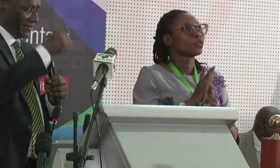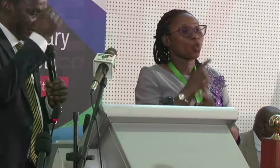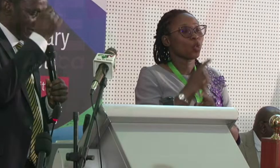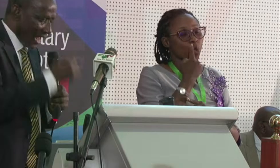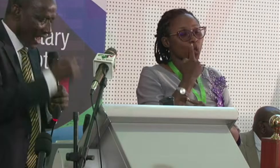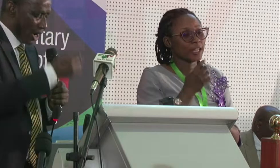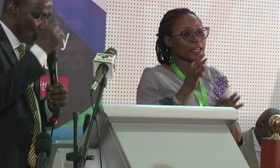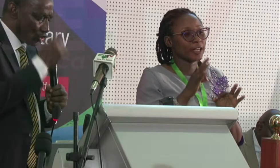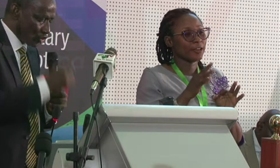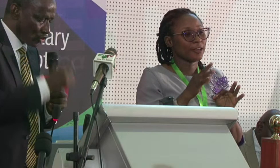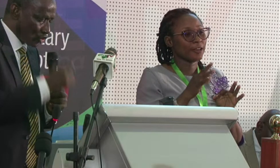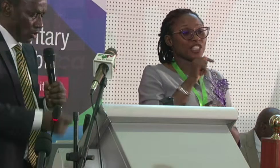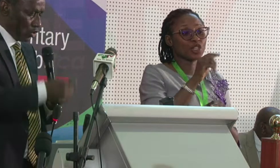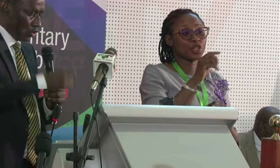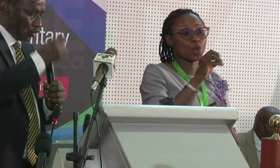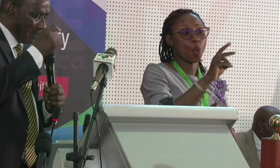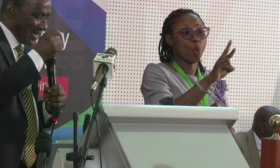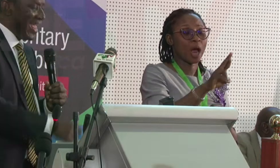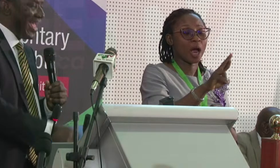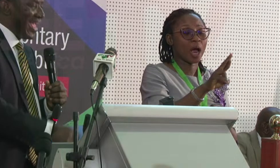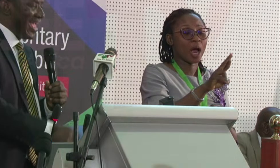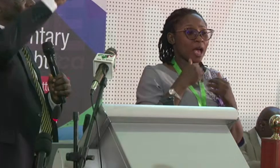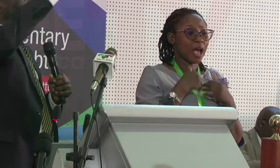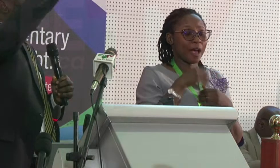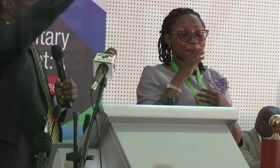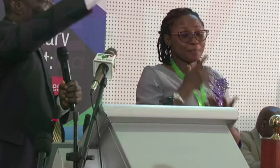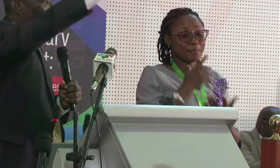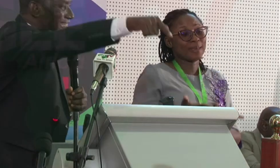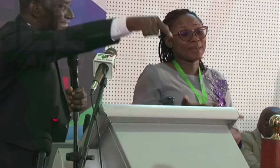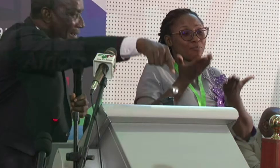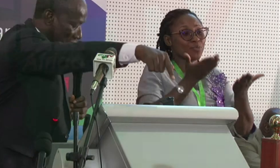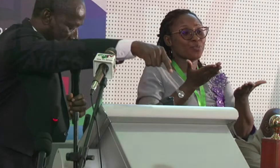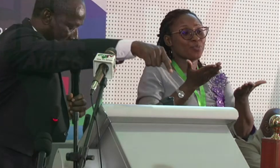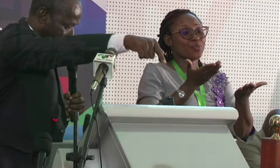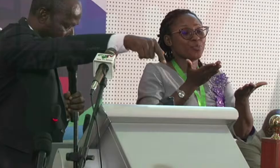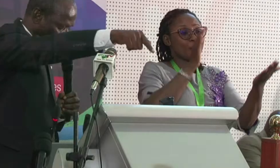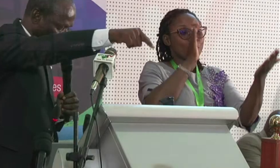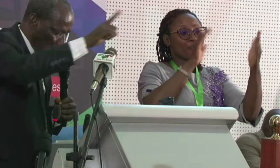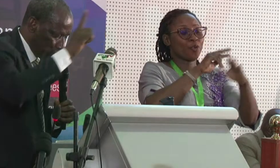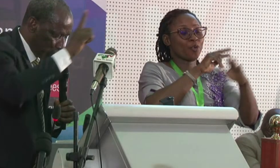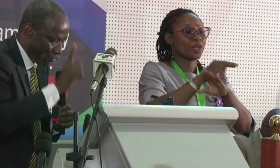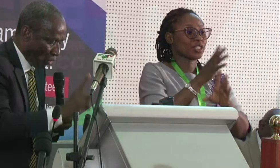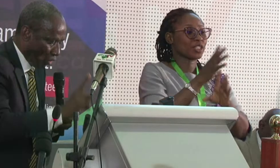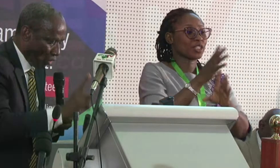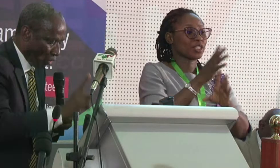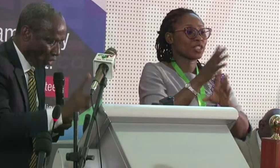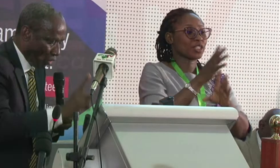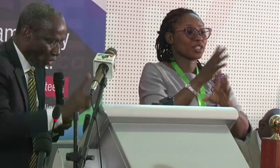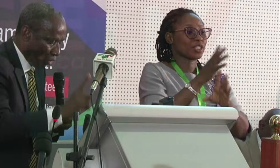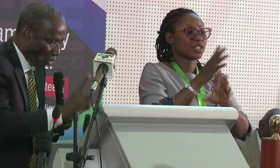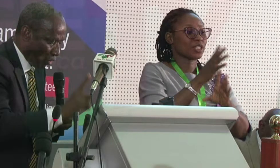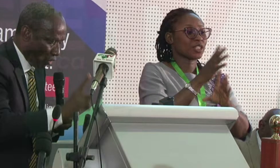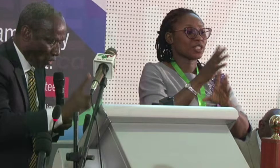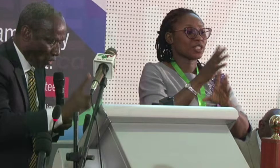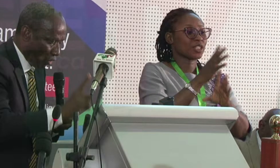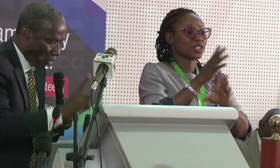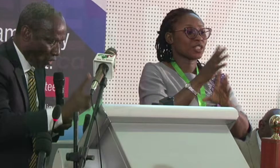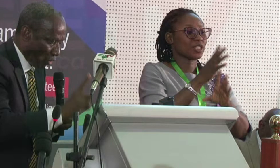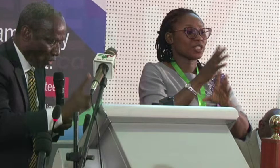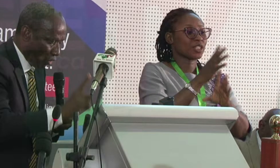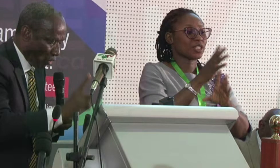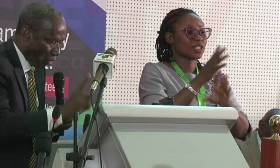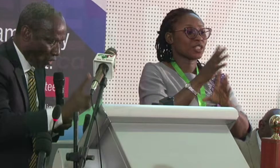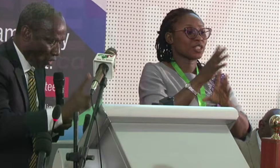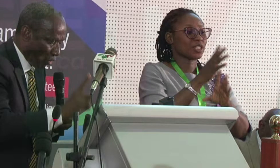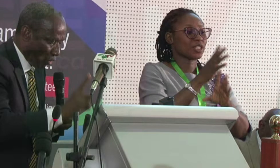unless the terms and conditions should have been laid before the National Assembly before approval. So,